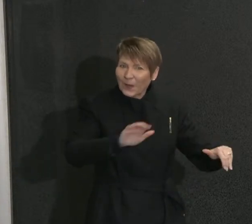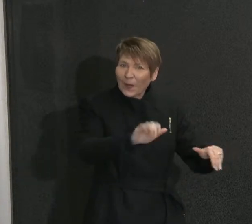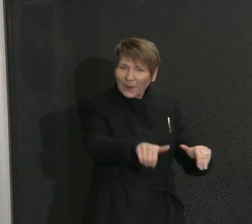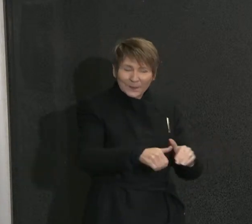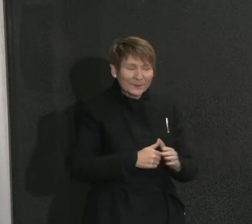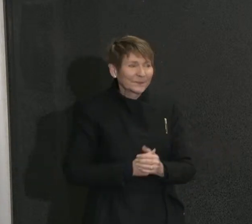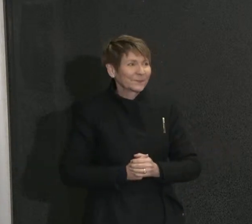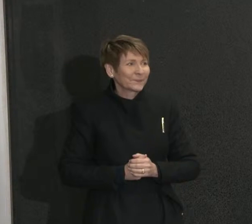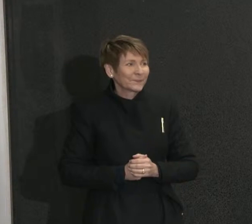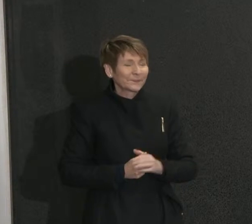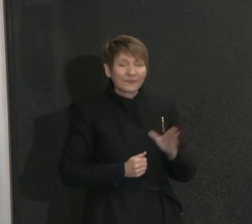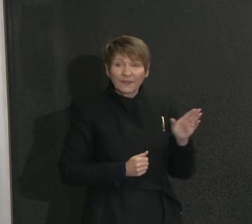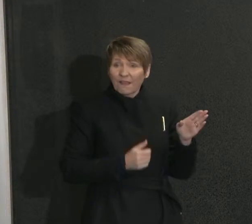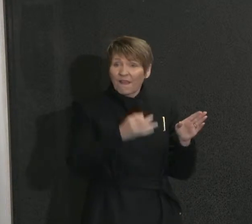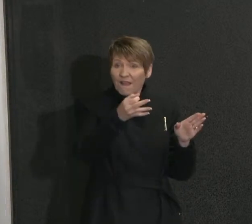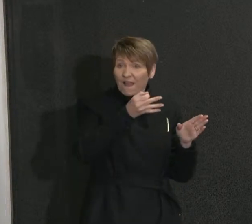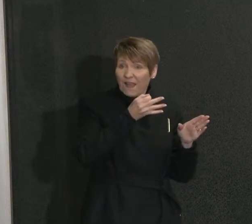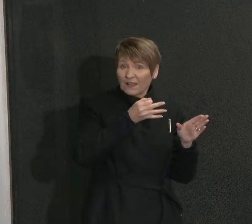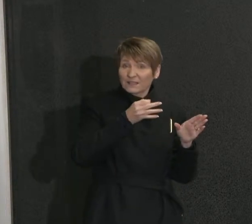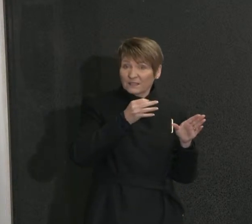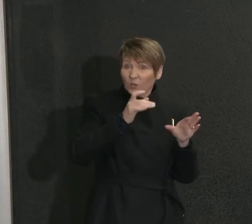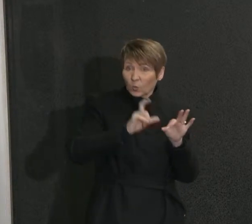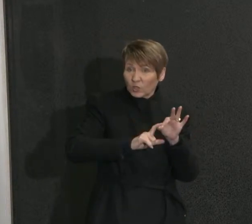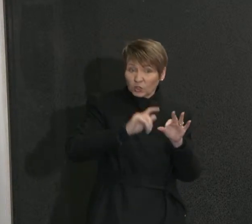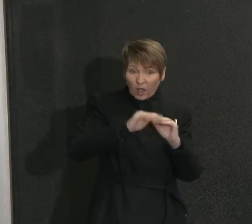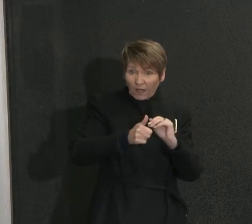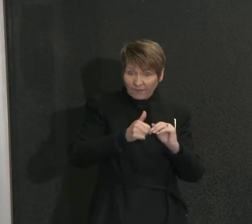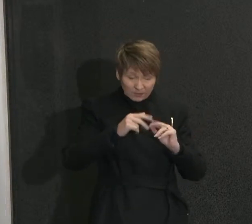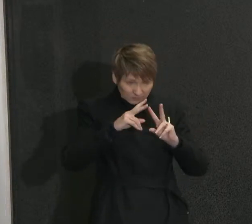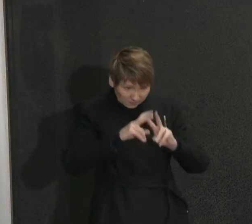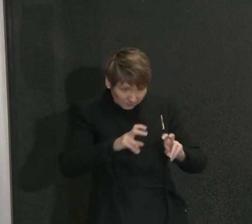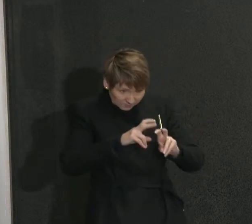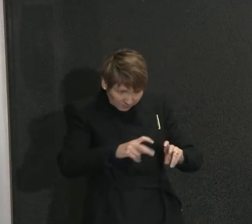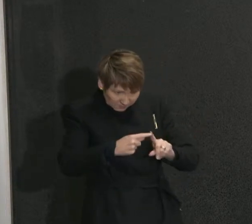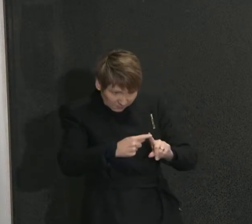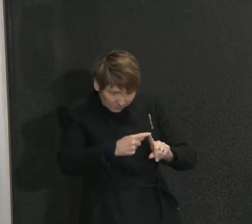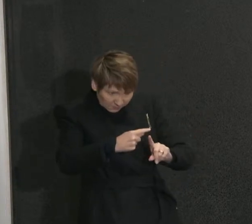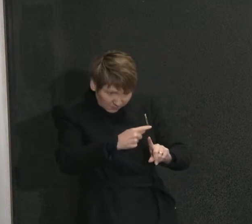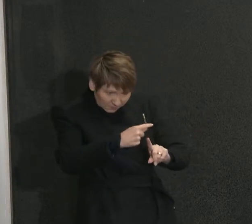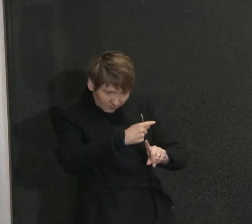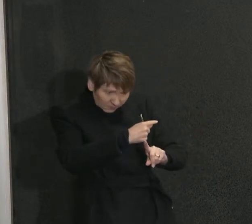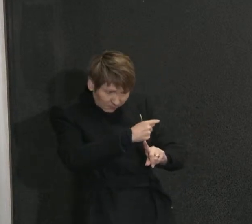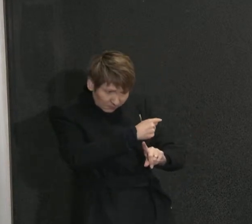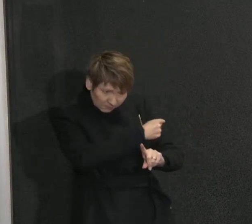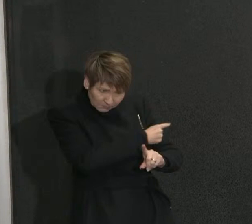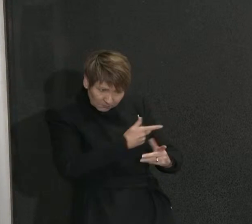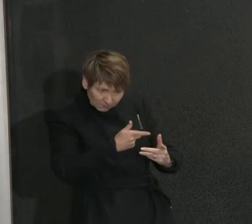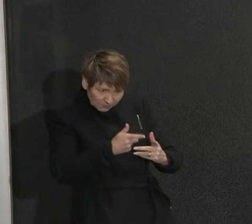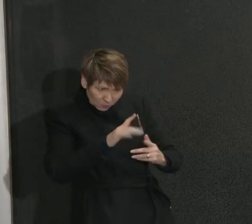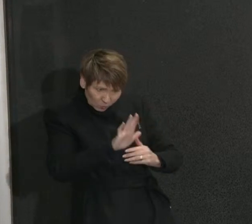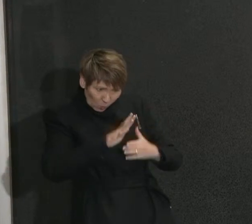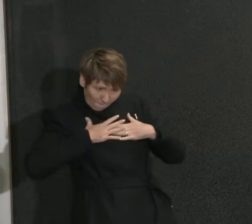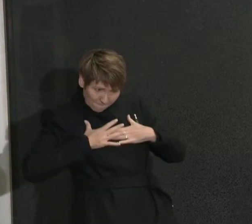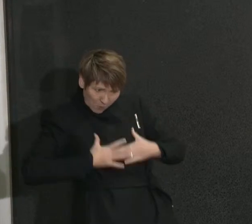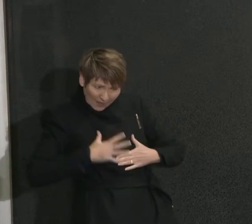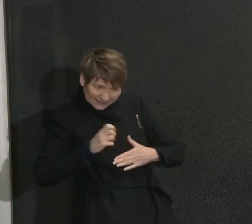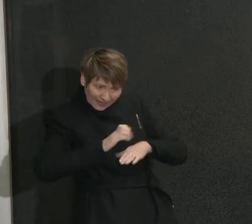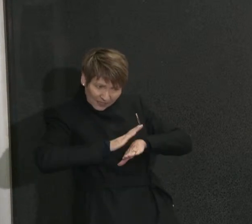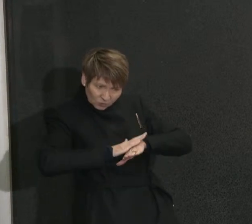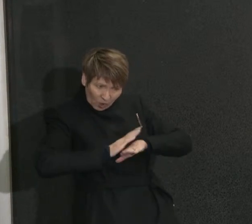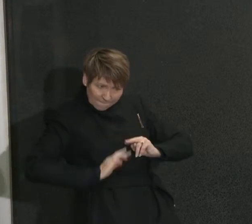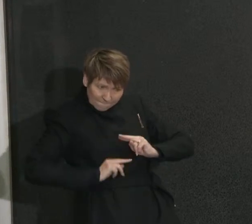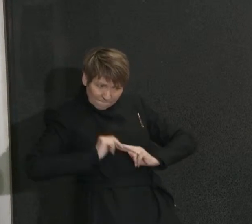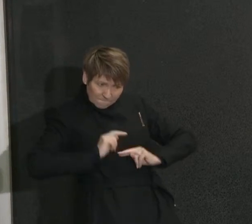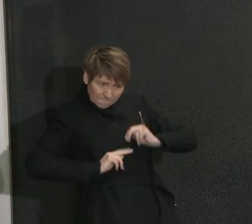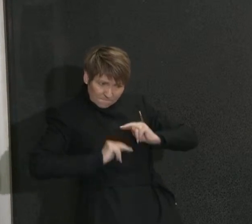periods, it looks like we're going back further and further. Yep. I want to ask if this has been investigated. The last time when we had this conversation in the